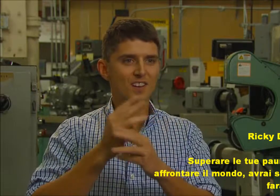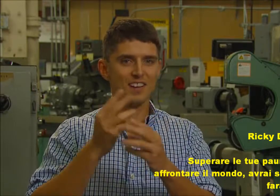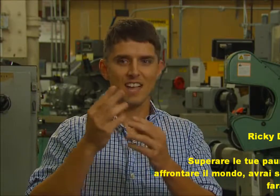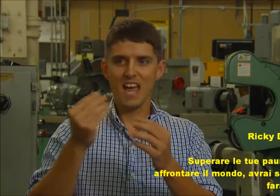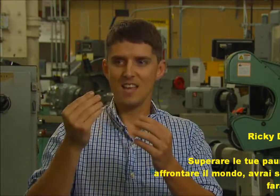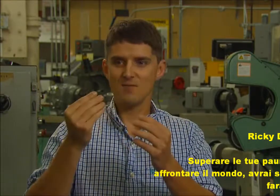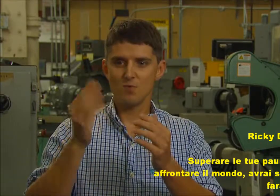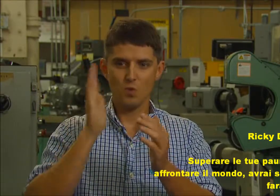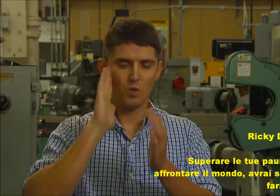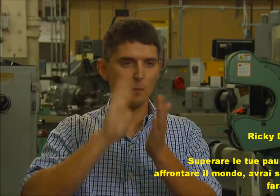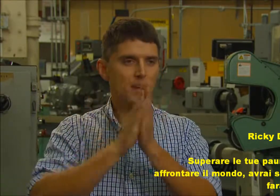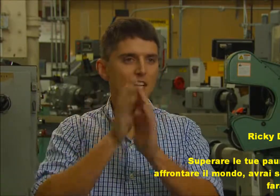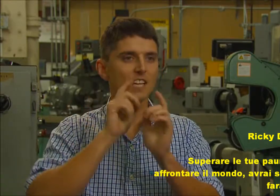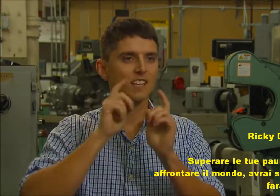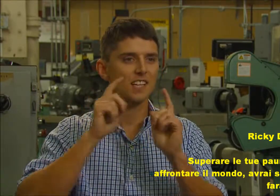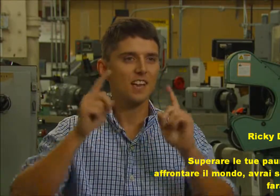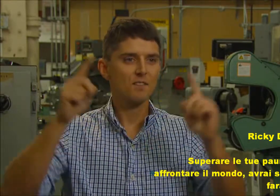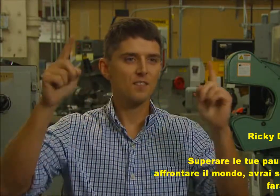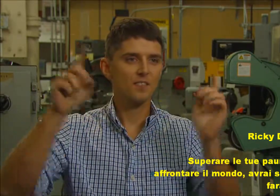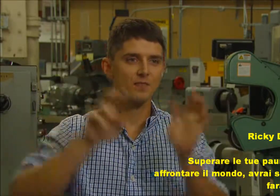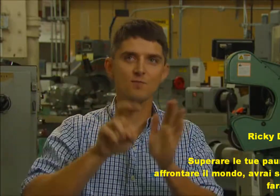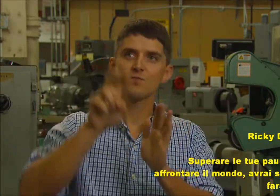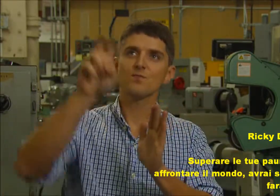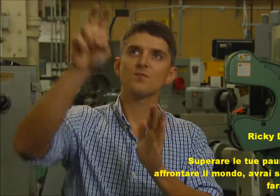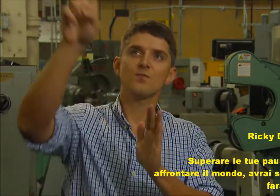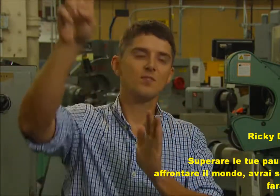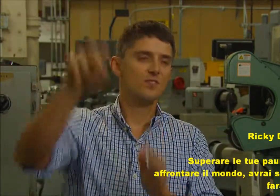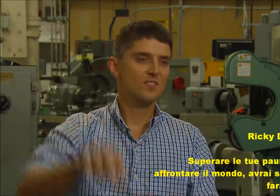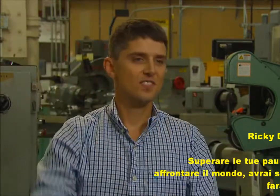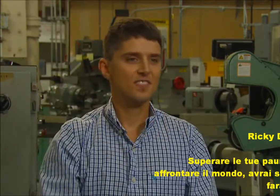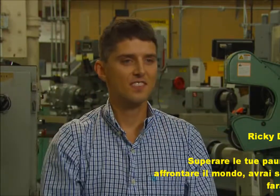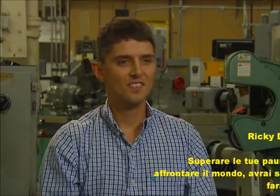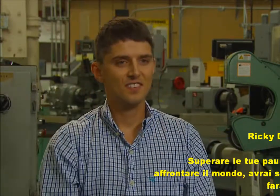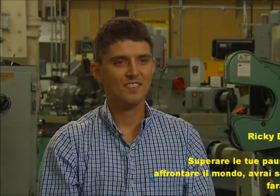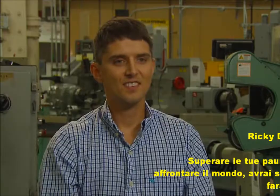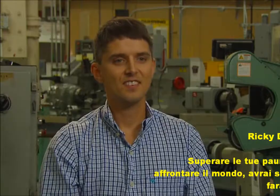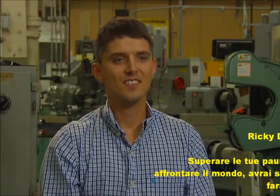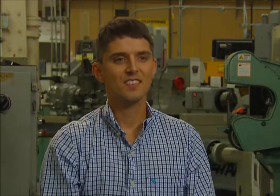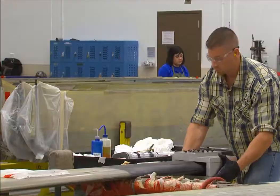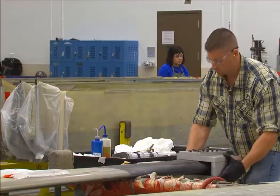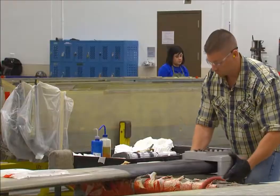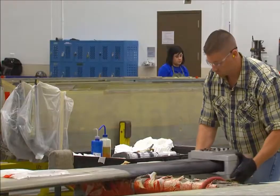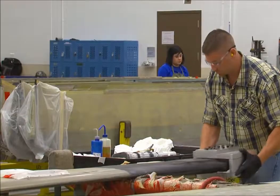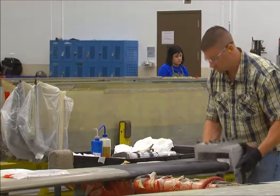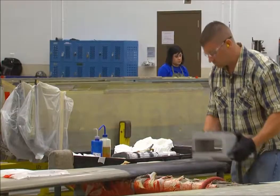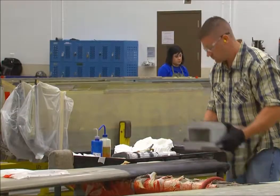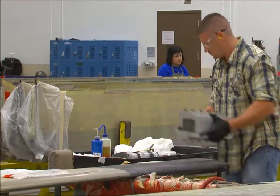world. And you will become successful, and you'll climb the ladder that way.